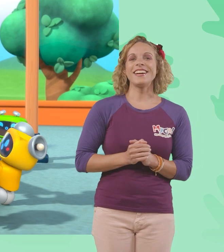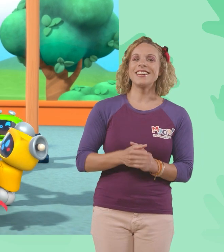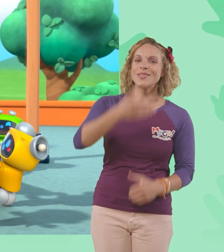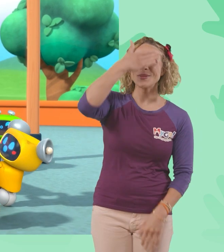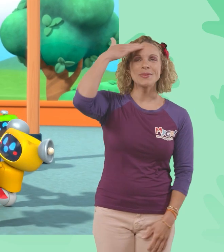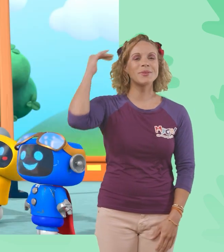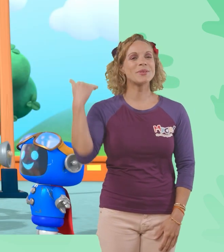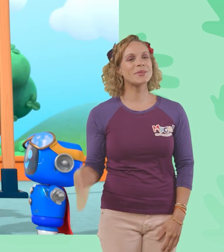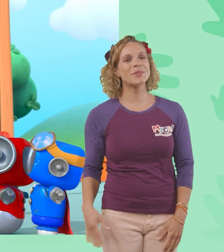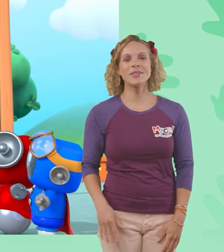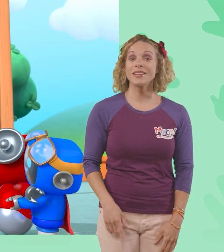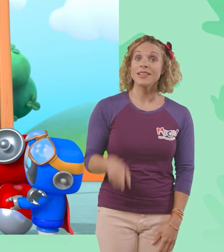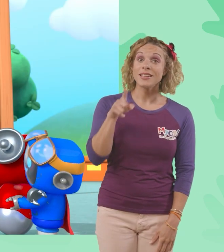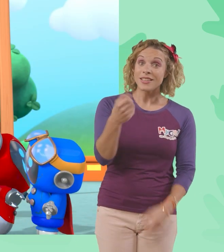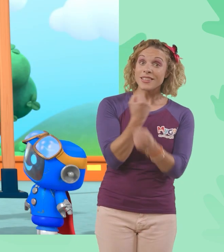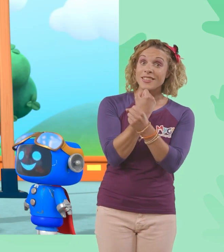Phew!